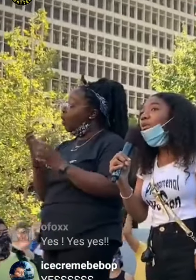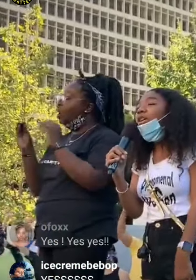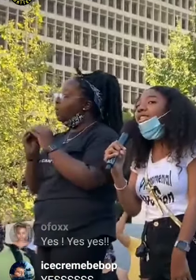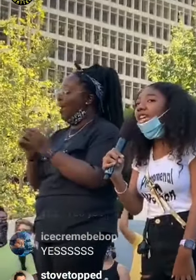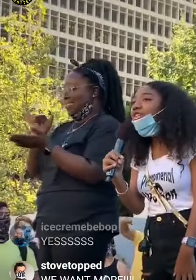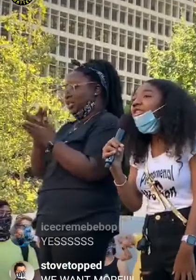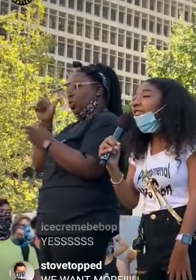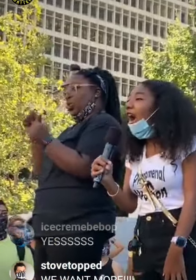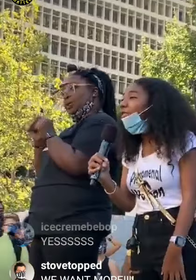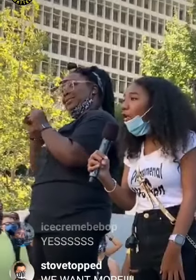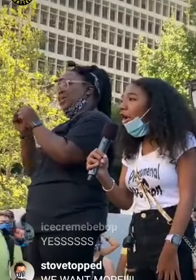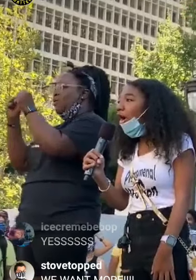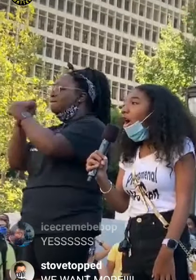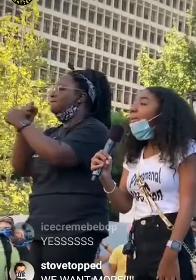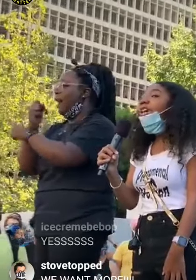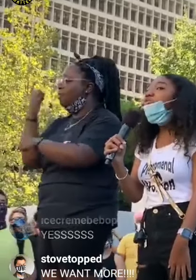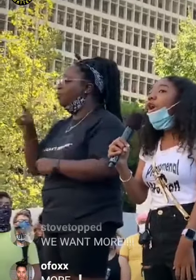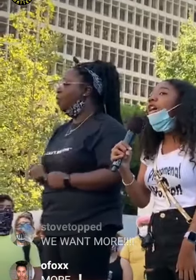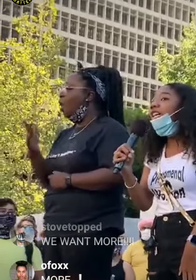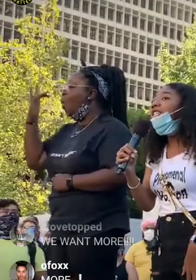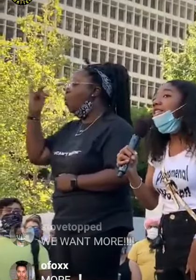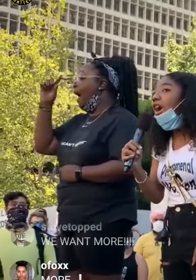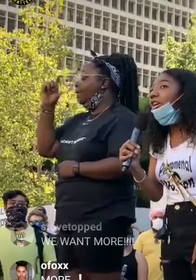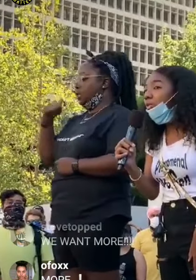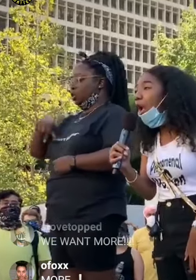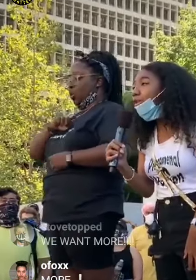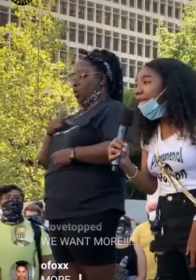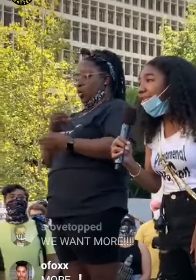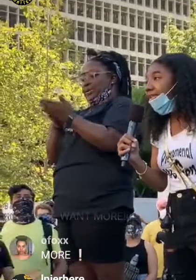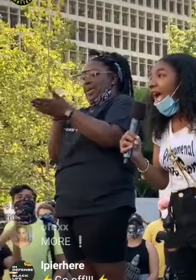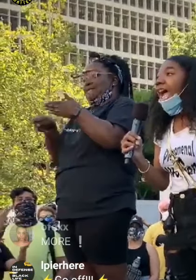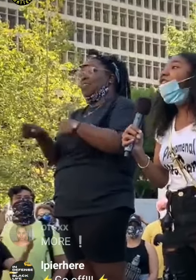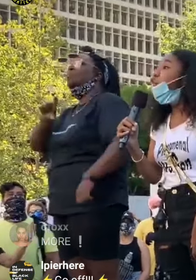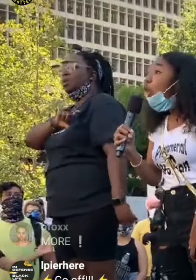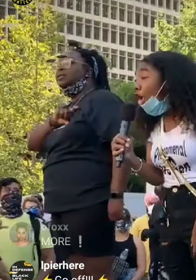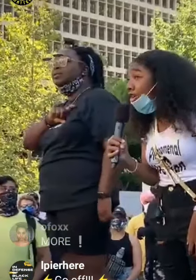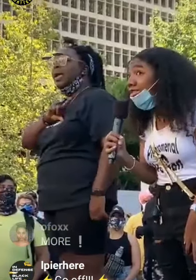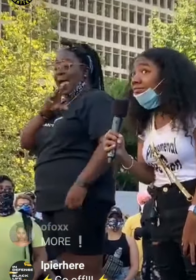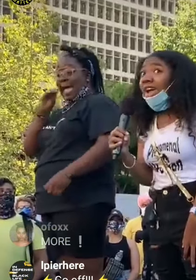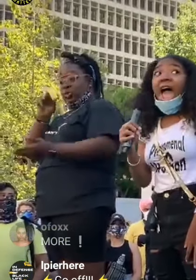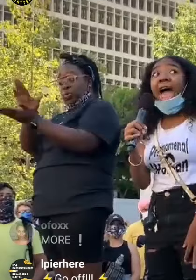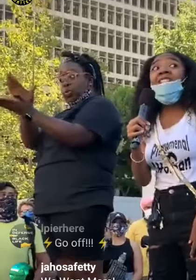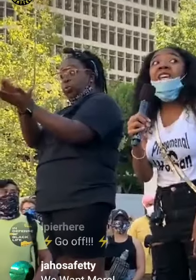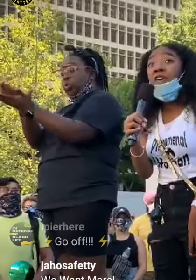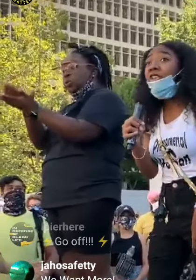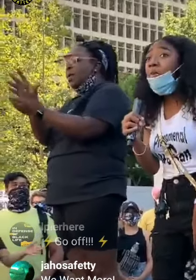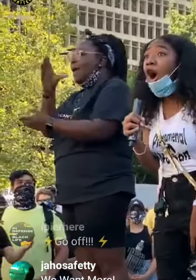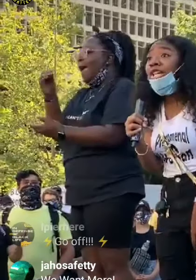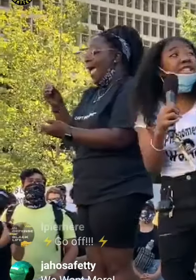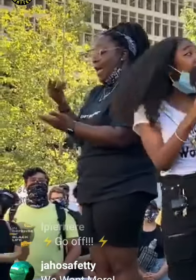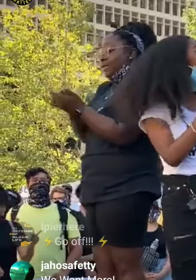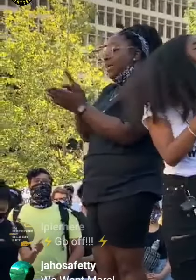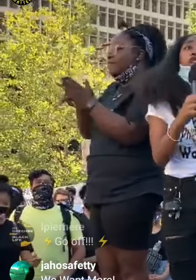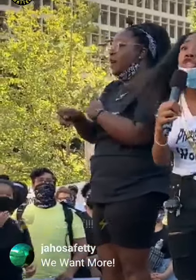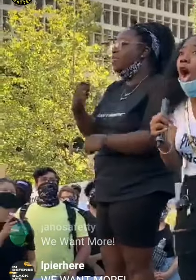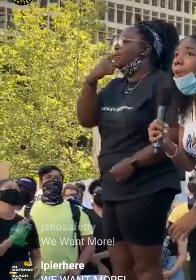And that's what we will continue to fight for, because we're going to defund the police in schools and defund